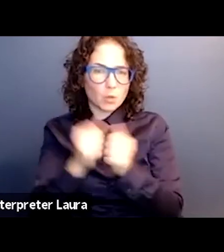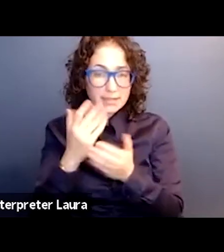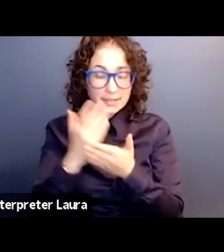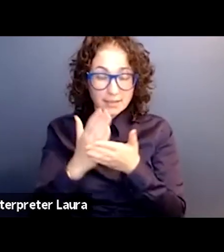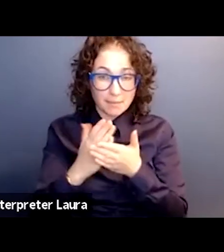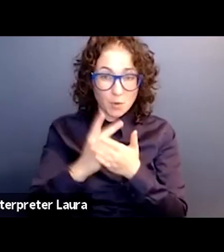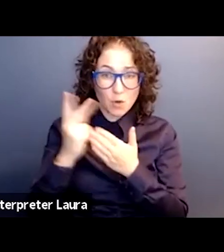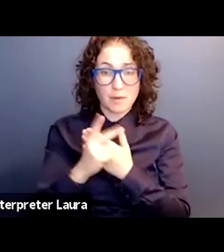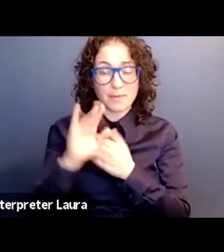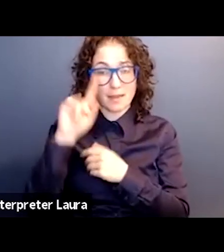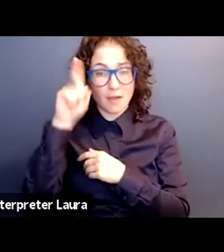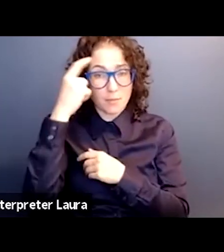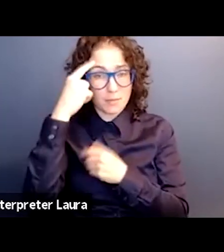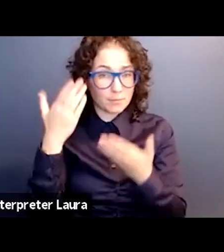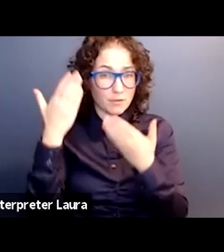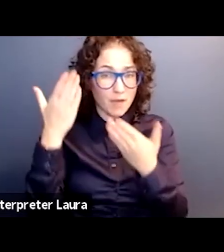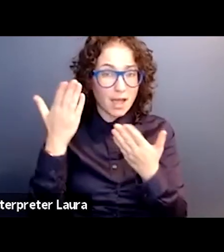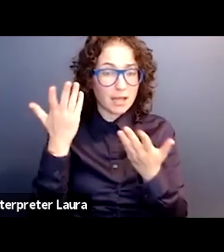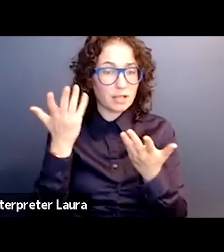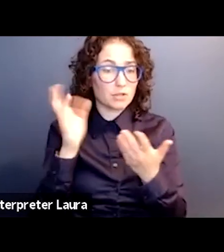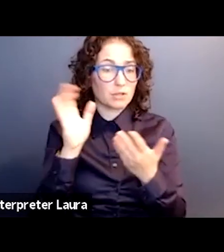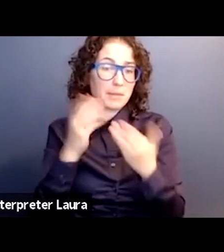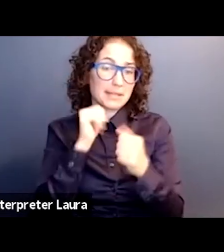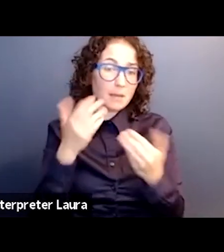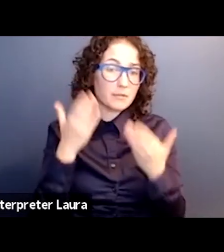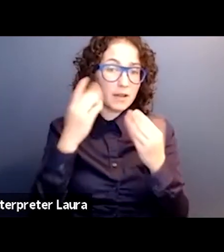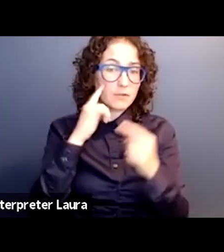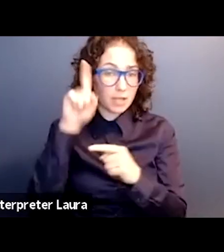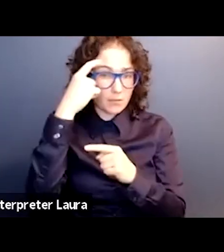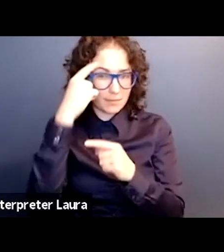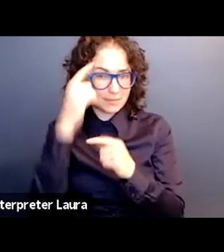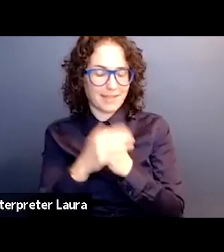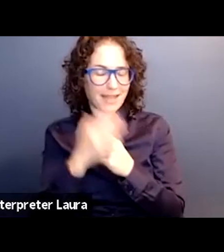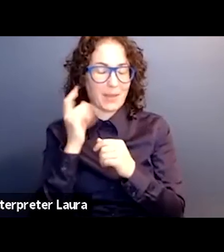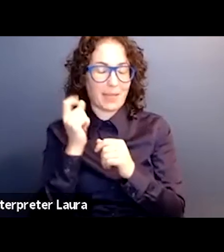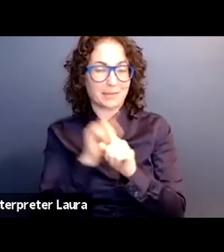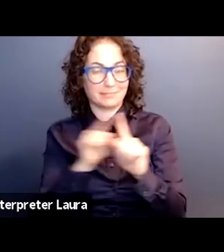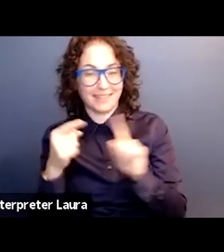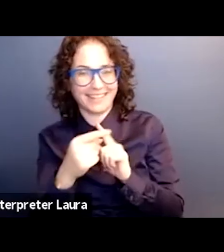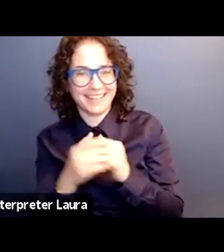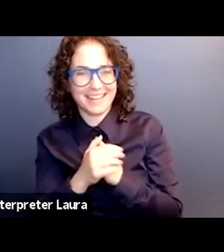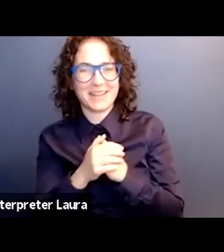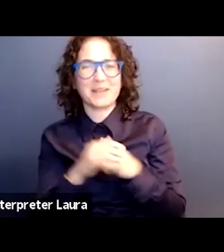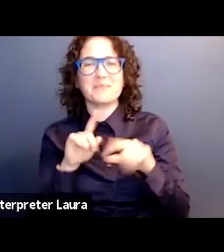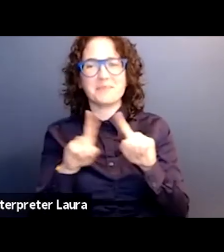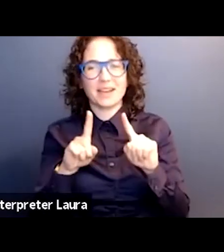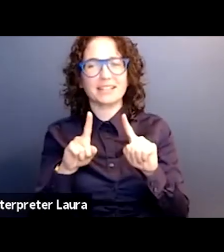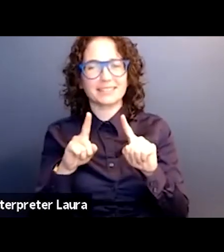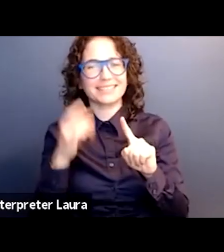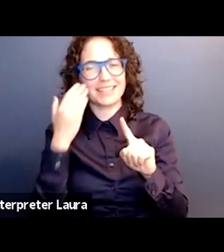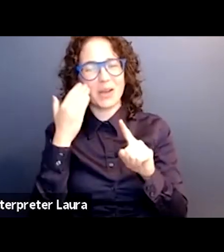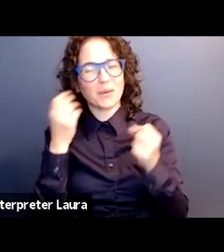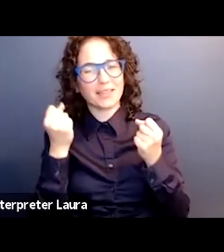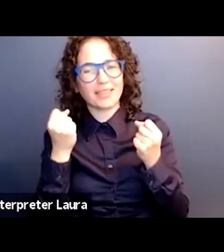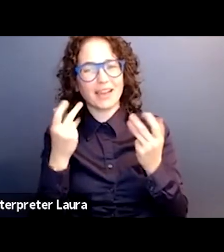programming that governments provide or that are not provided for the government? I know that was kind of a roundabout way, but we do, there's a